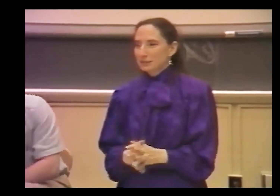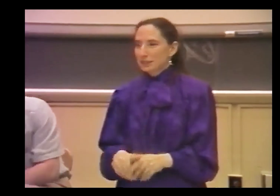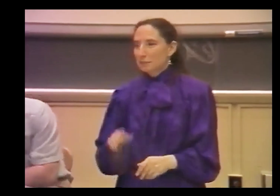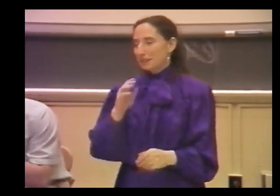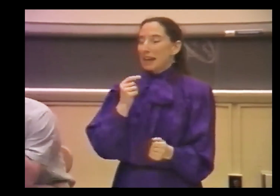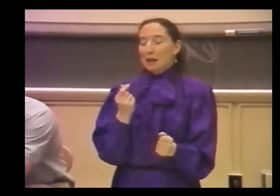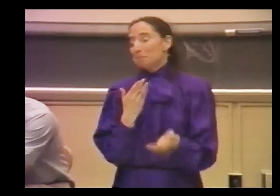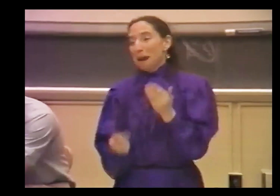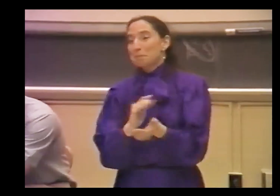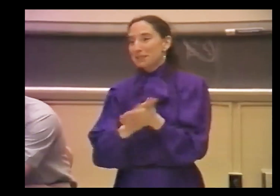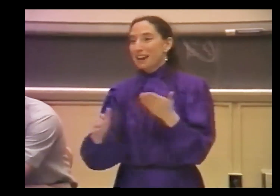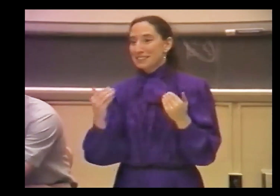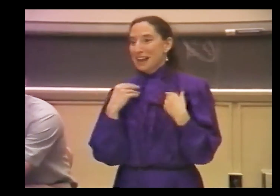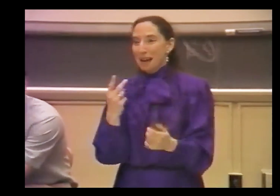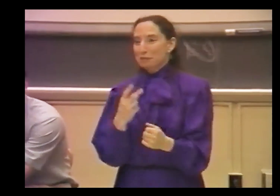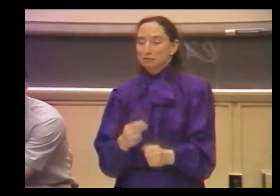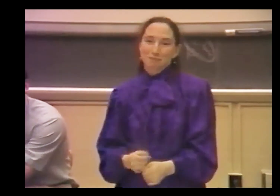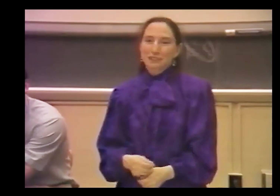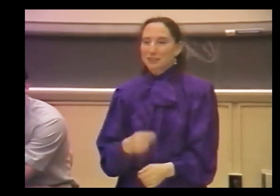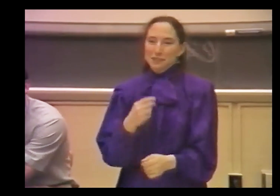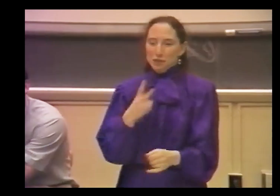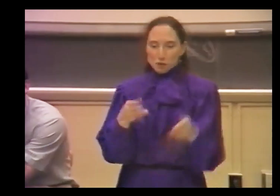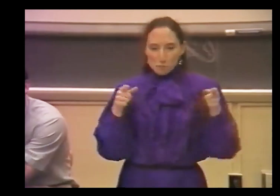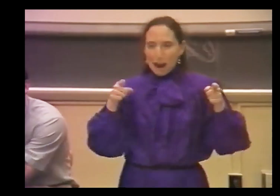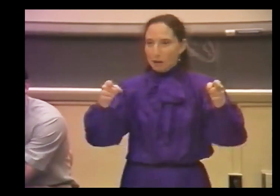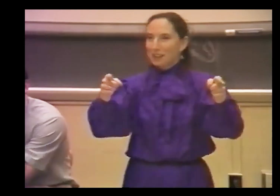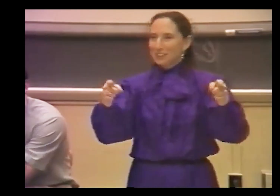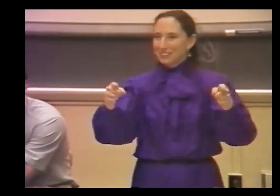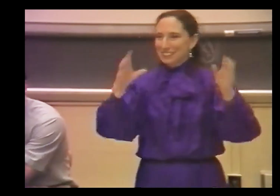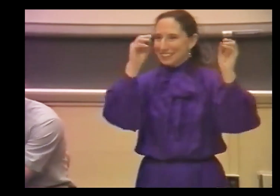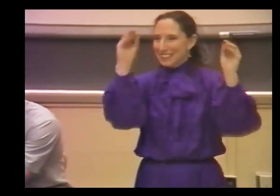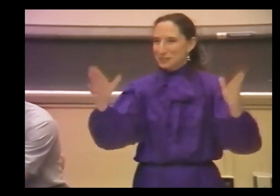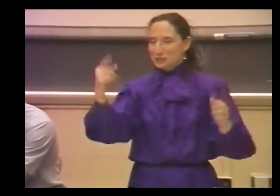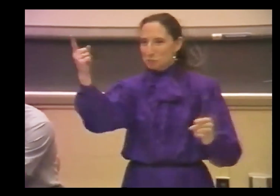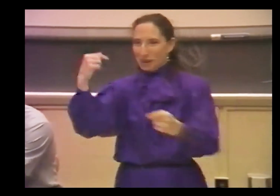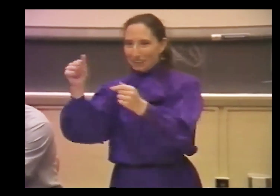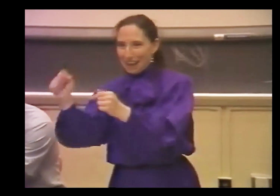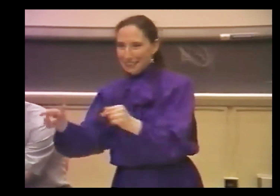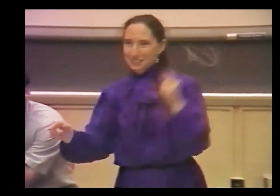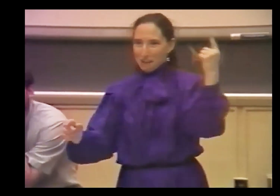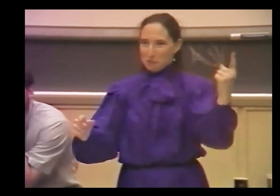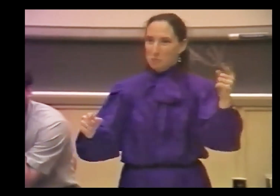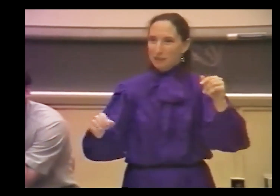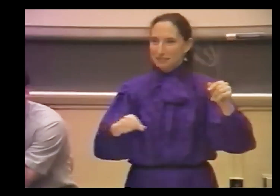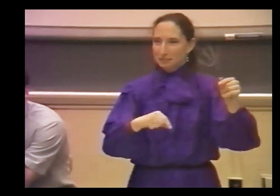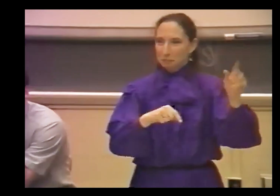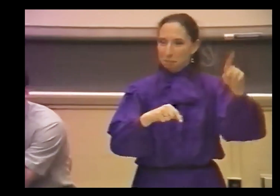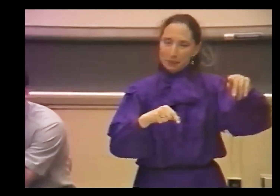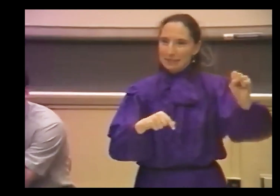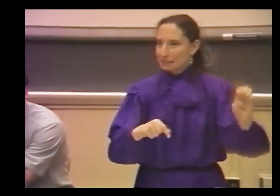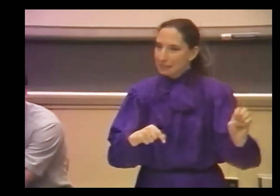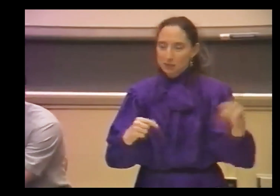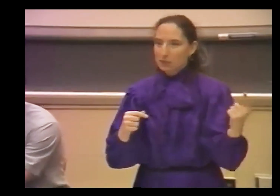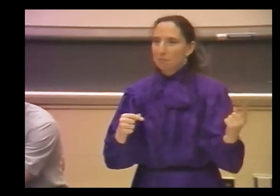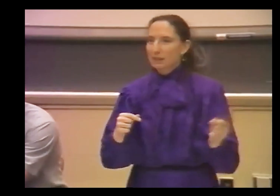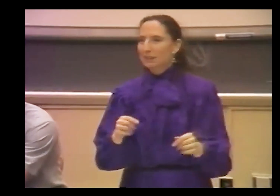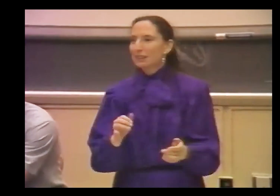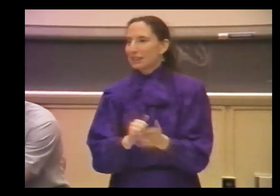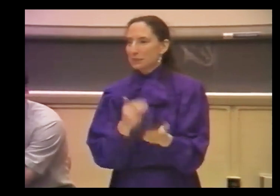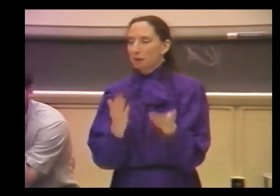I mean, it might be nice to have two parallel teachers, one ASL and one PSE or something. That's